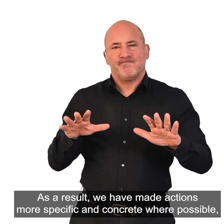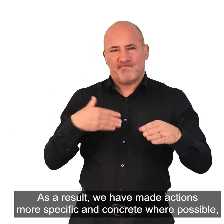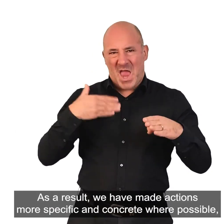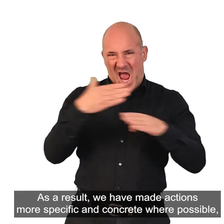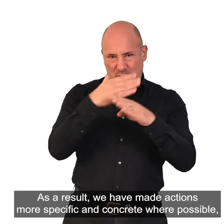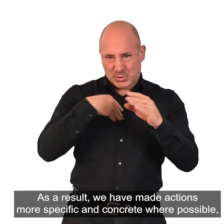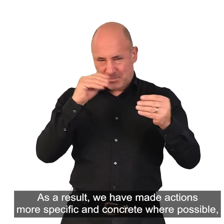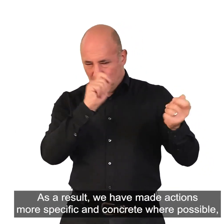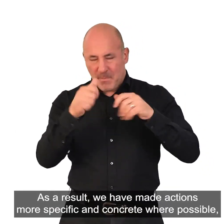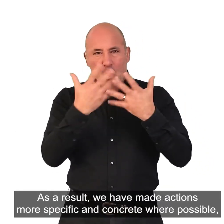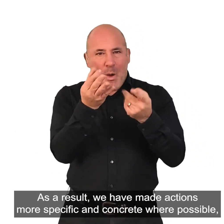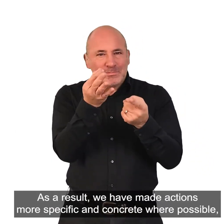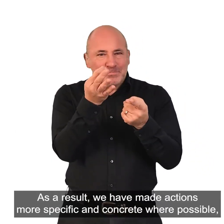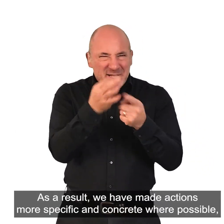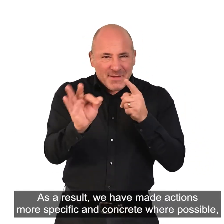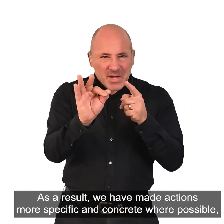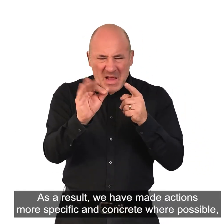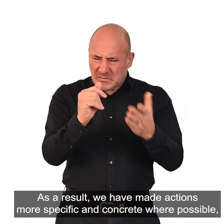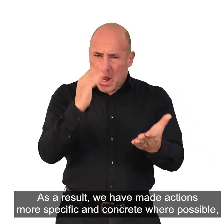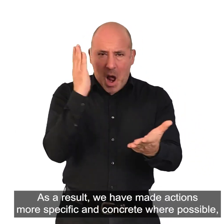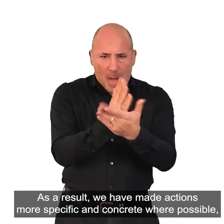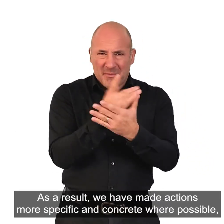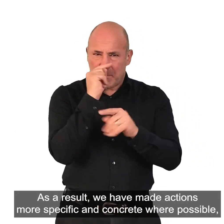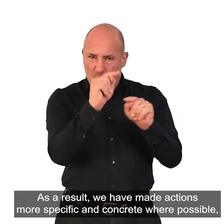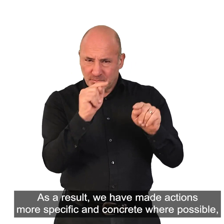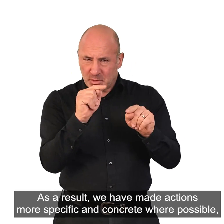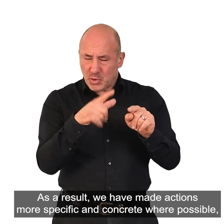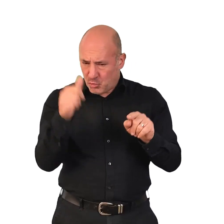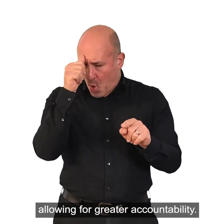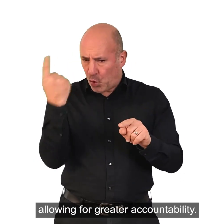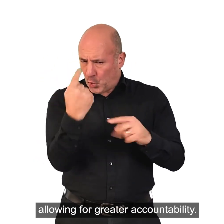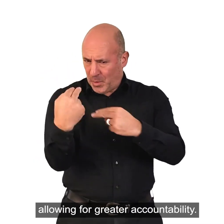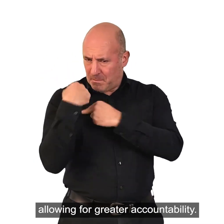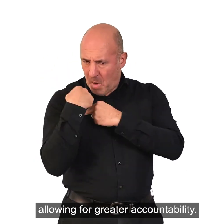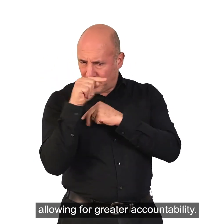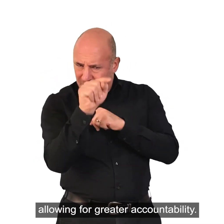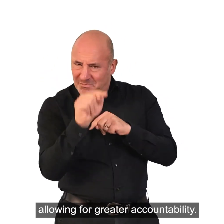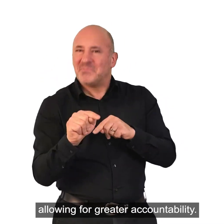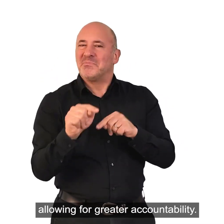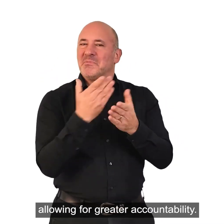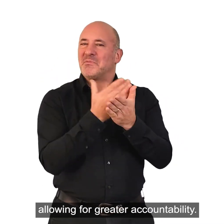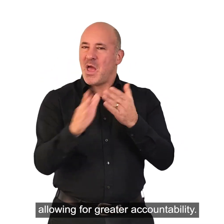As a result, we have made actions more specific and concrete where possible, allowing for greater